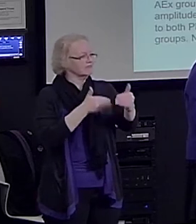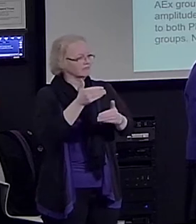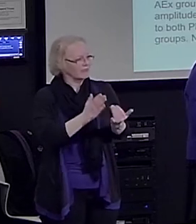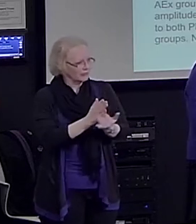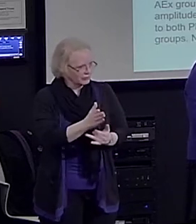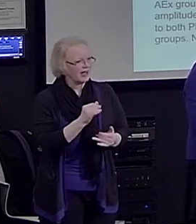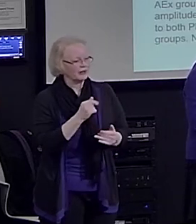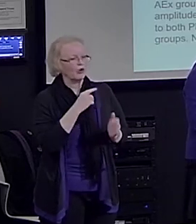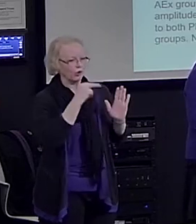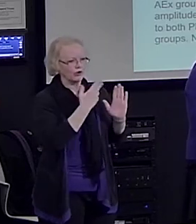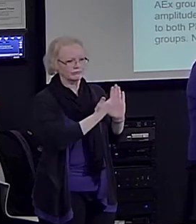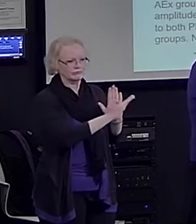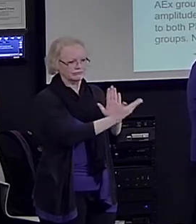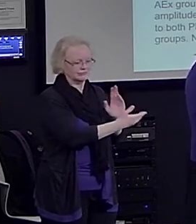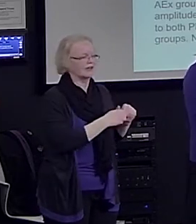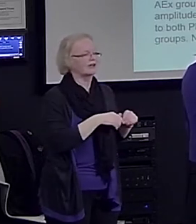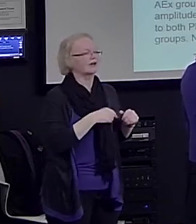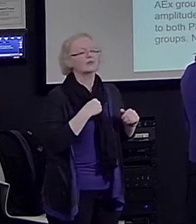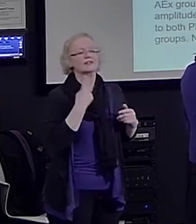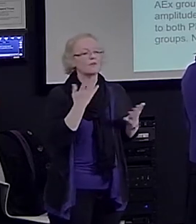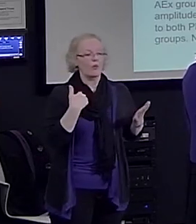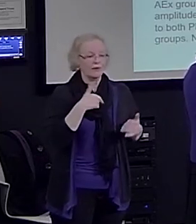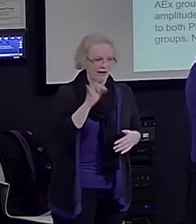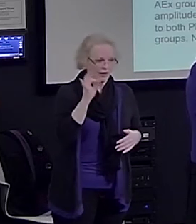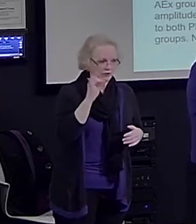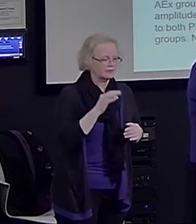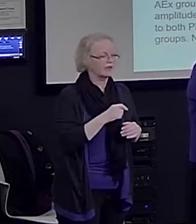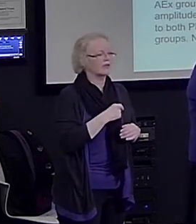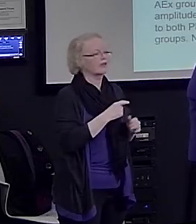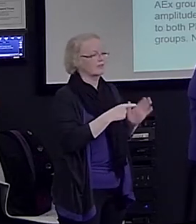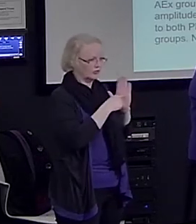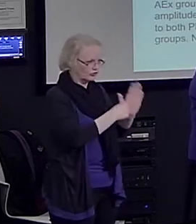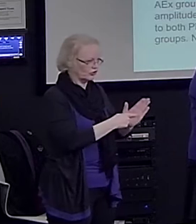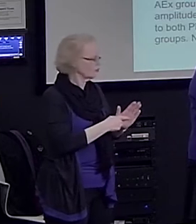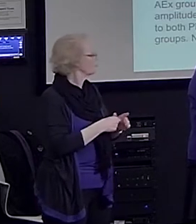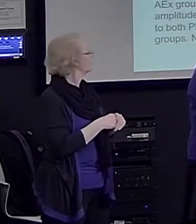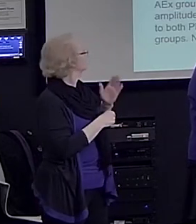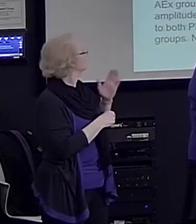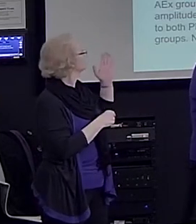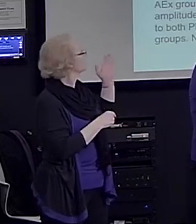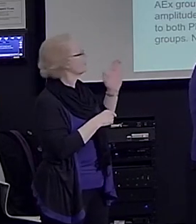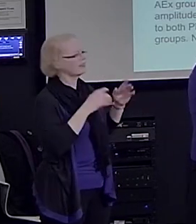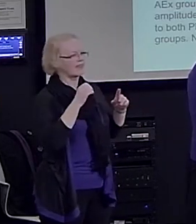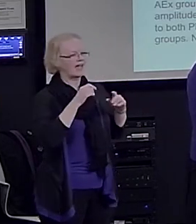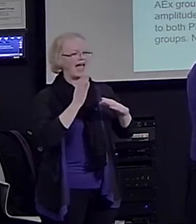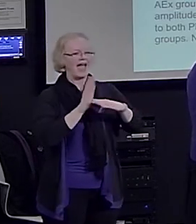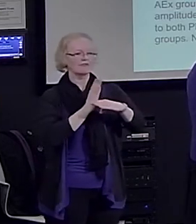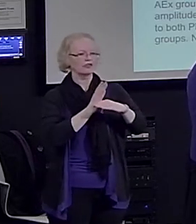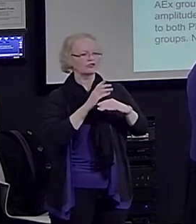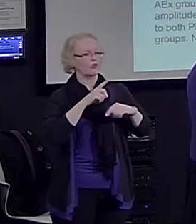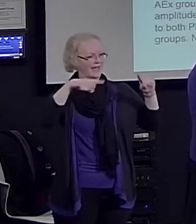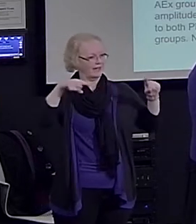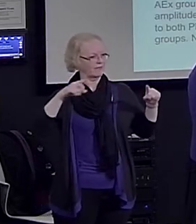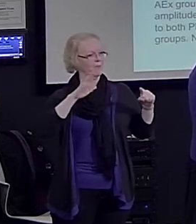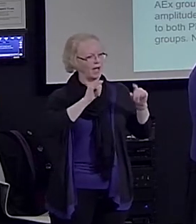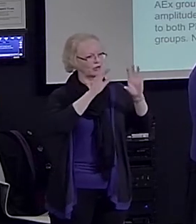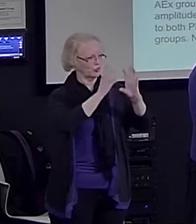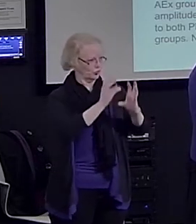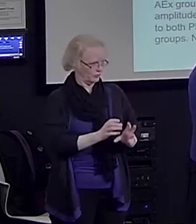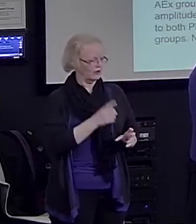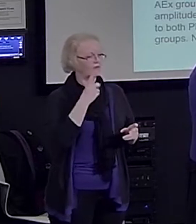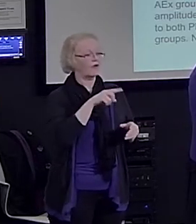to take you look at segments so what did we find this shows grand average waveforms by group for the active